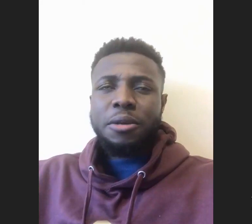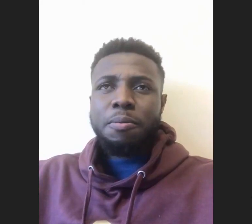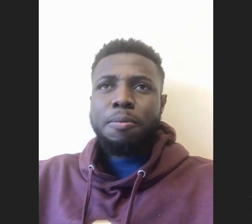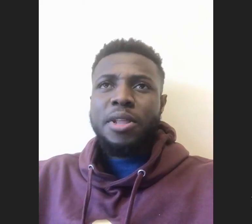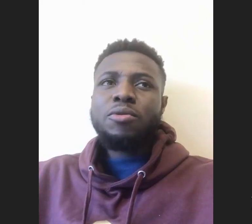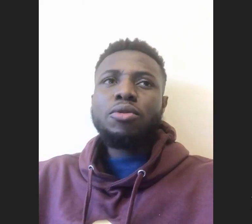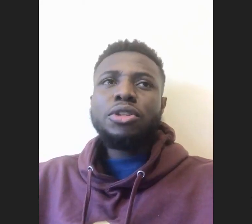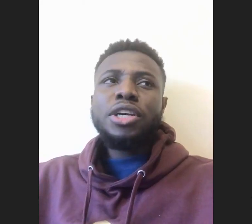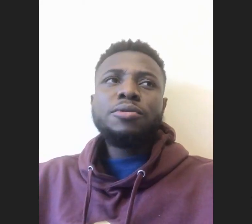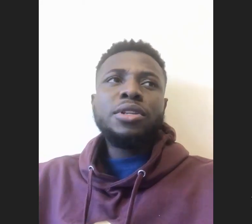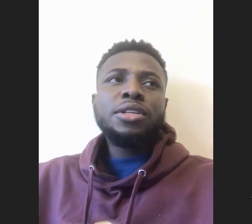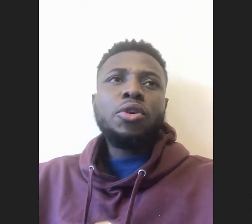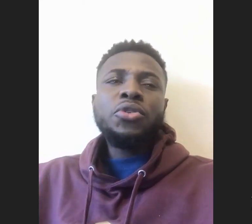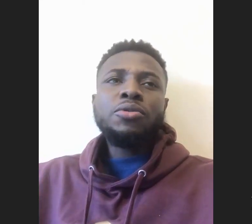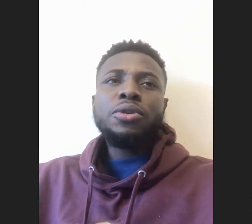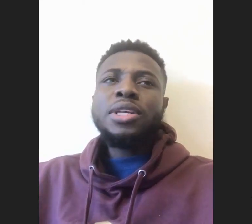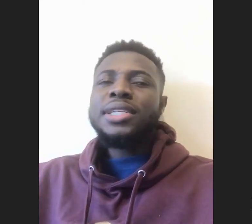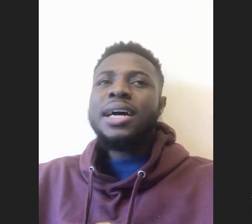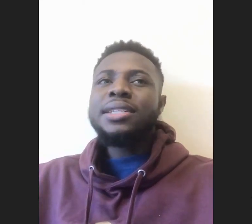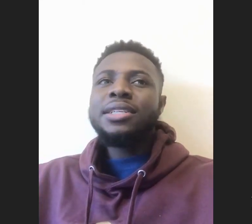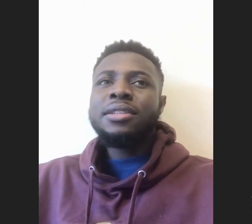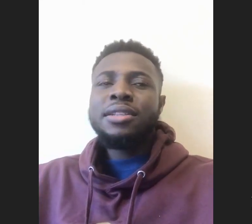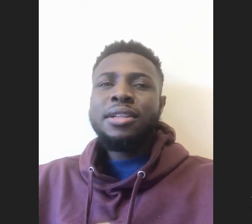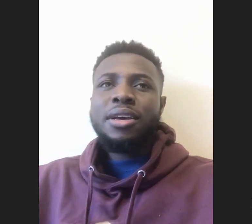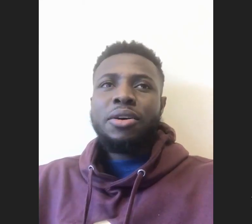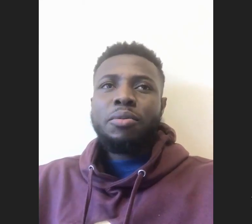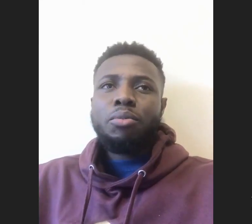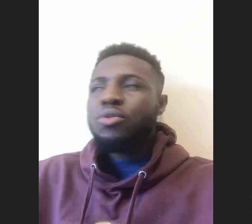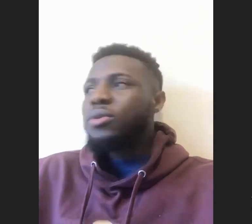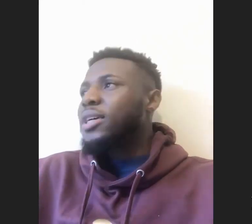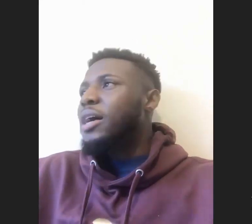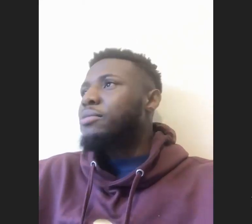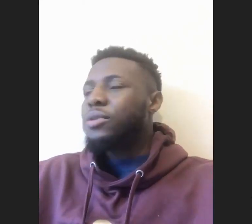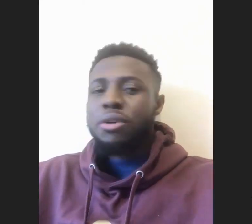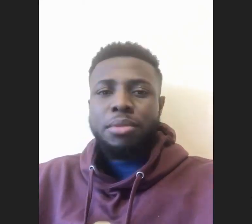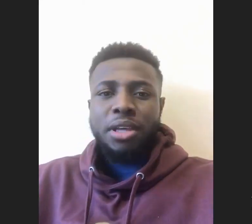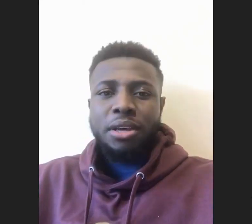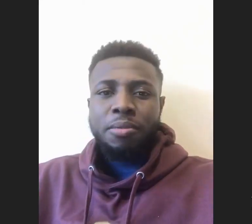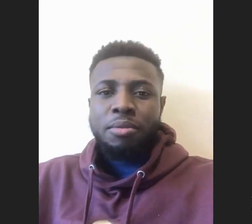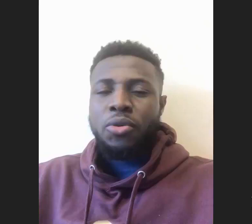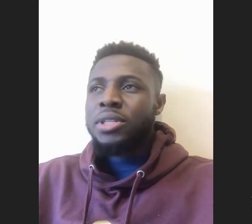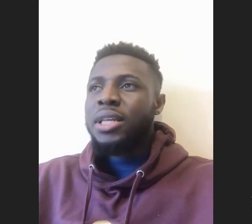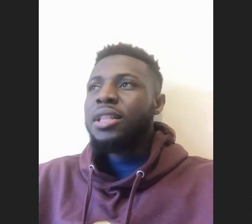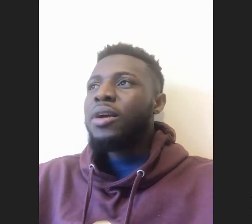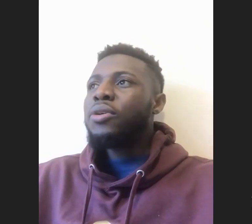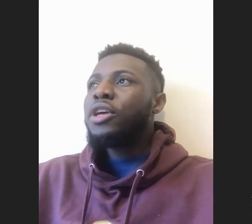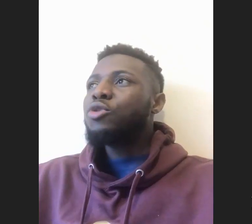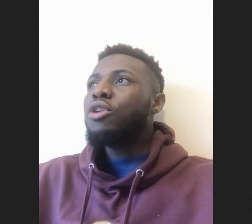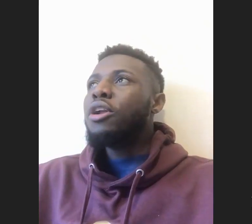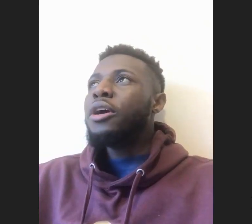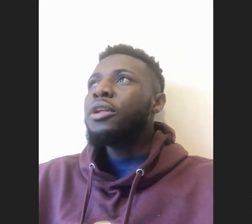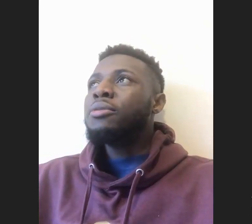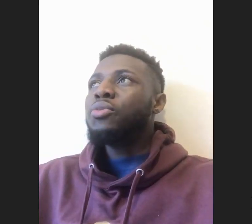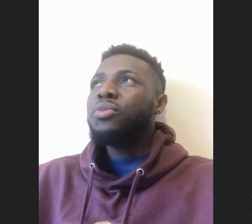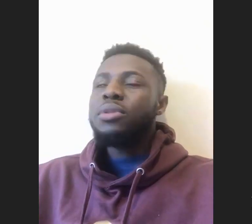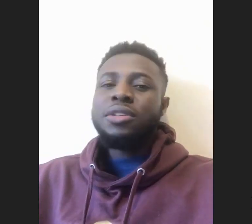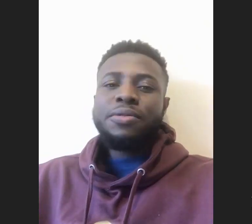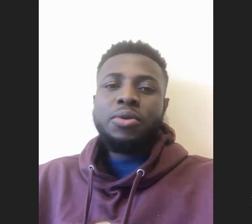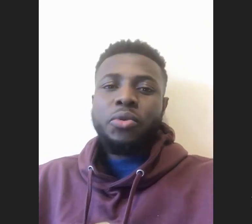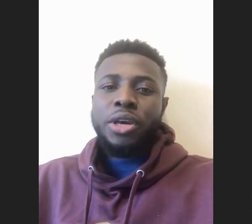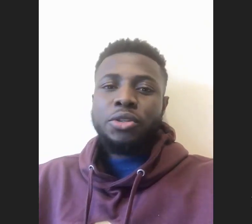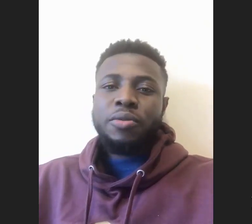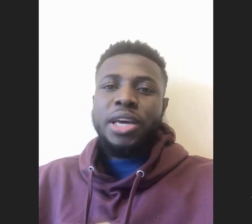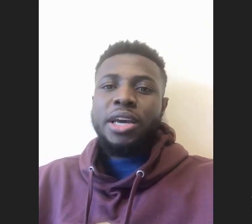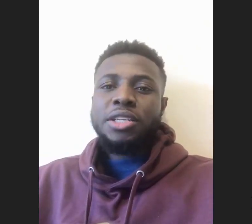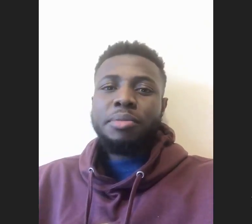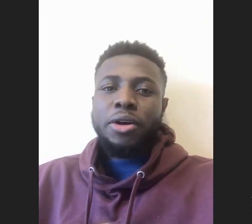event. I volunteered for this acting boot camp or something because I wanted to learn